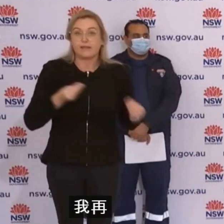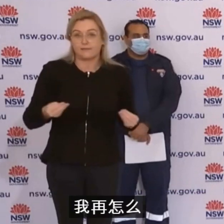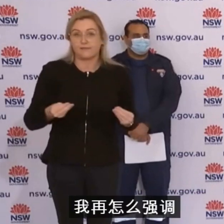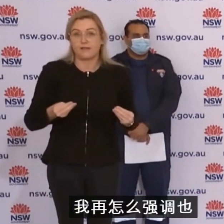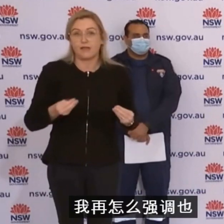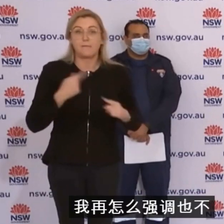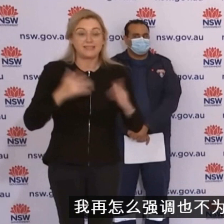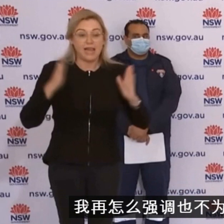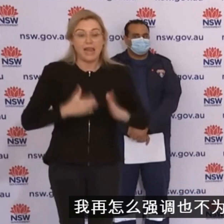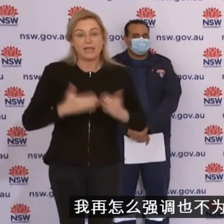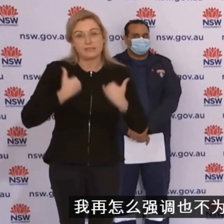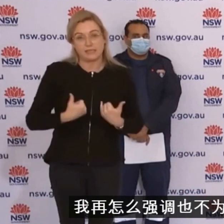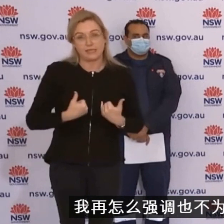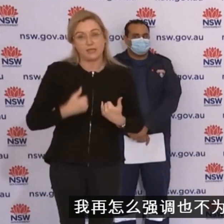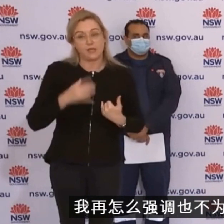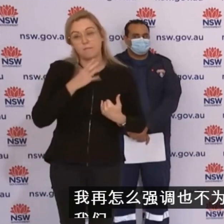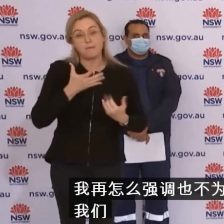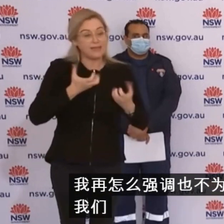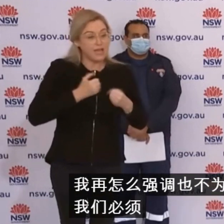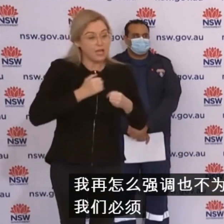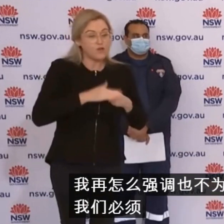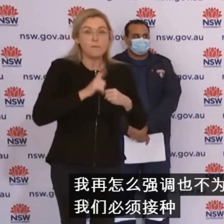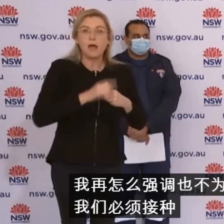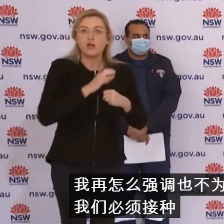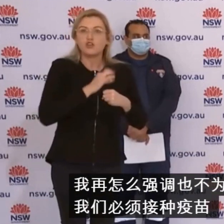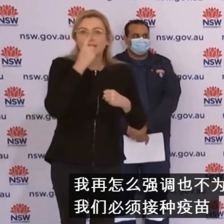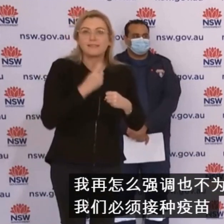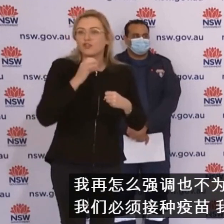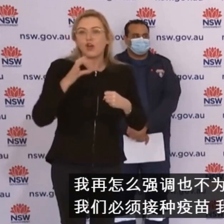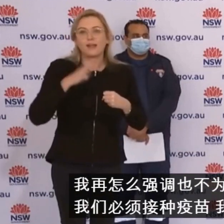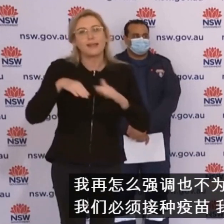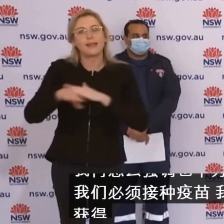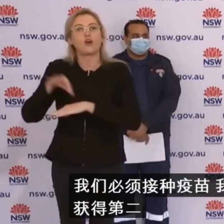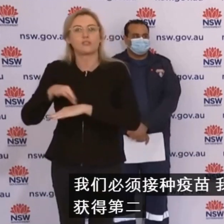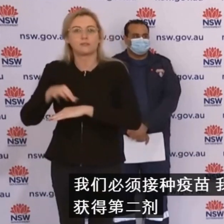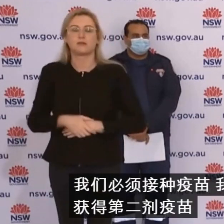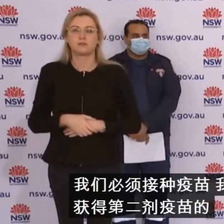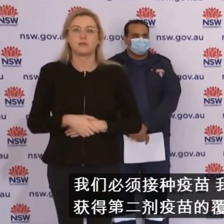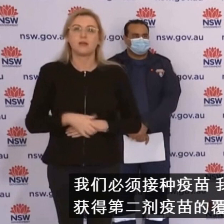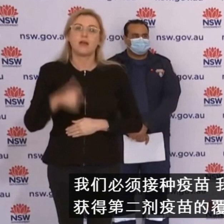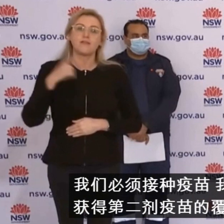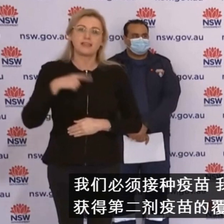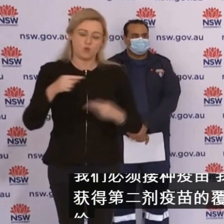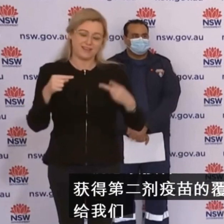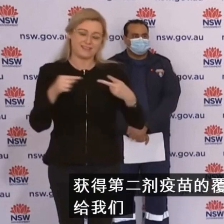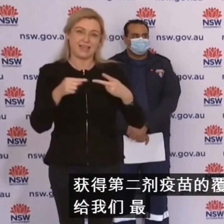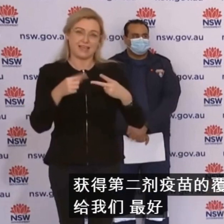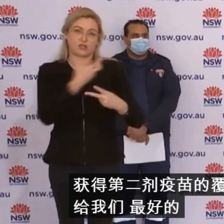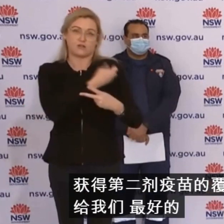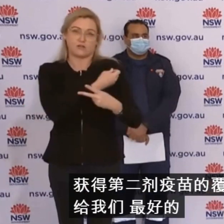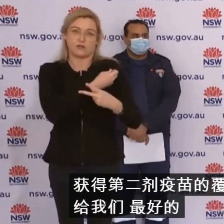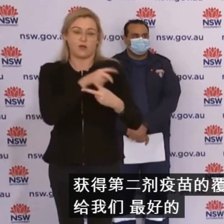I can't stress it enough that we have to get vaccinated. We have to get that 2nd dose vaccine coverage to give